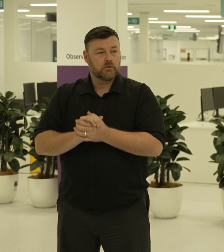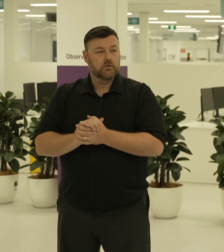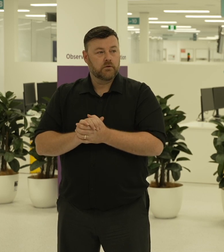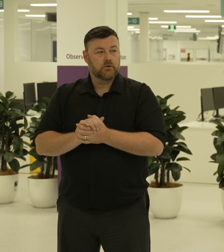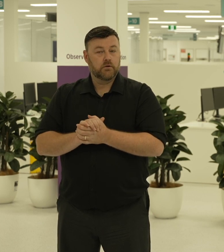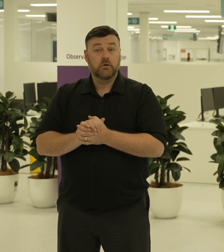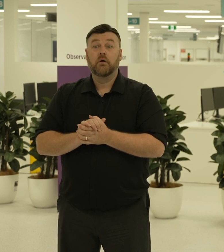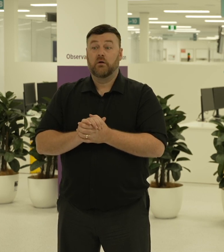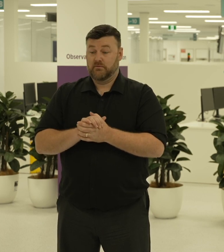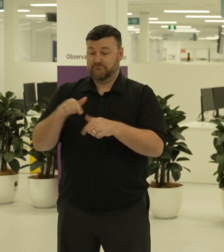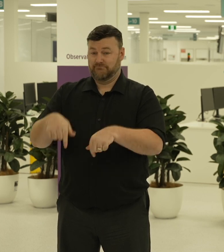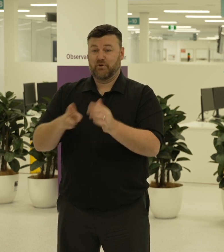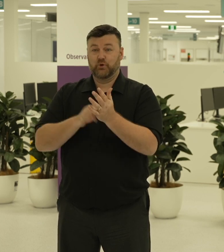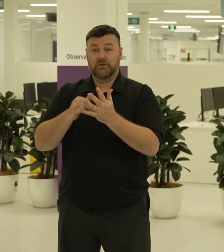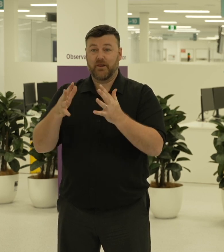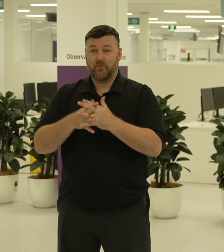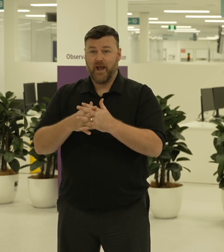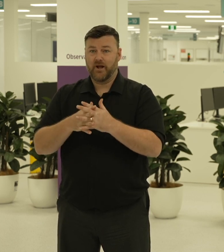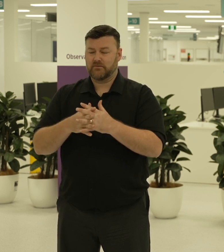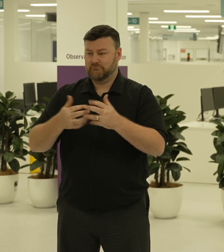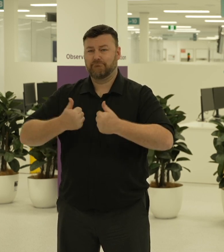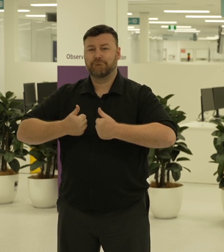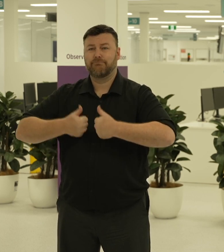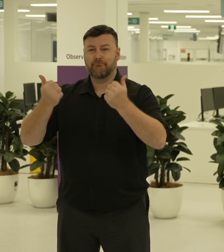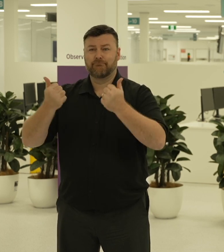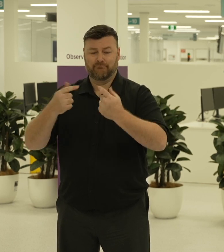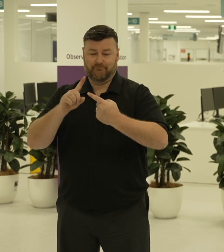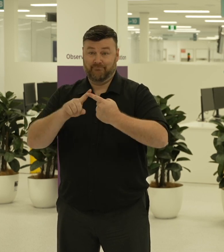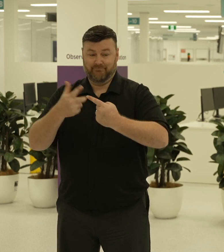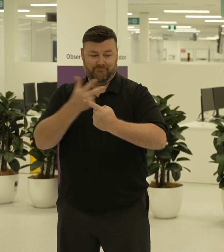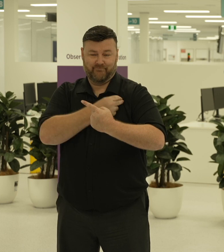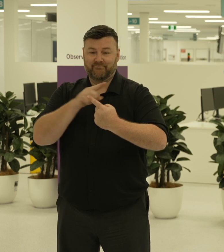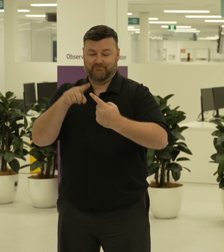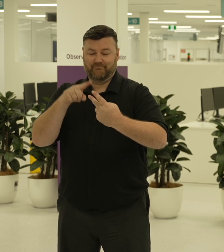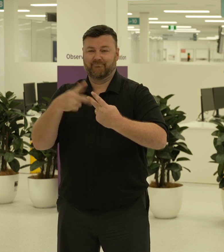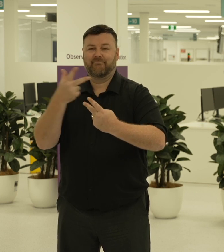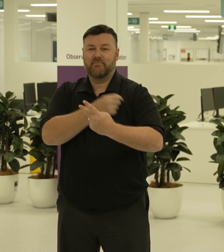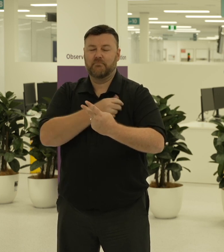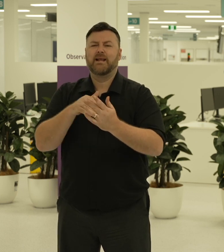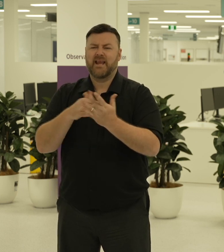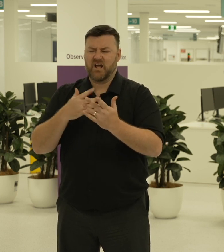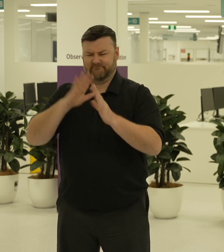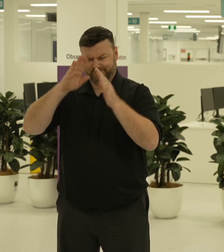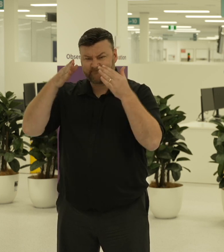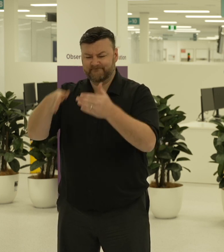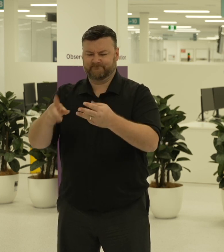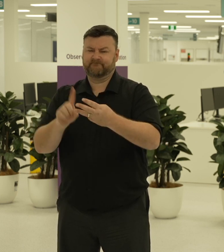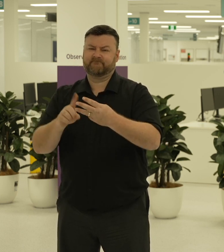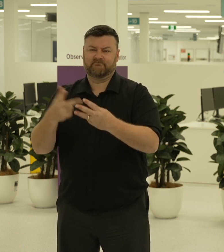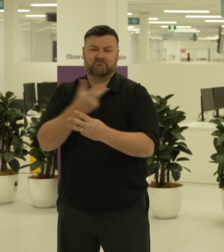with the people of New South Wales in getting the first and second jabs. We now need to get that booster into people's